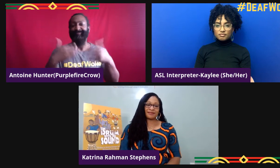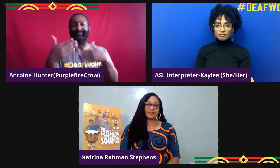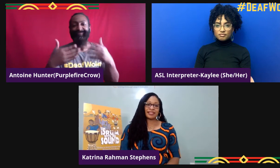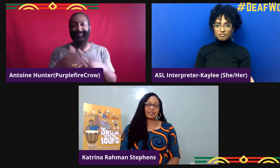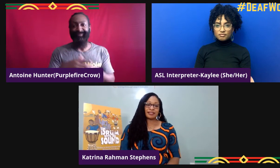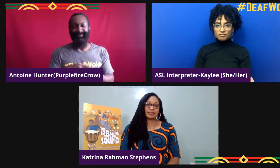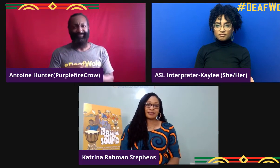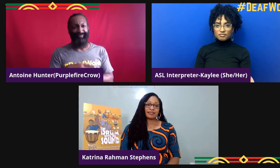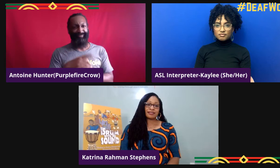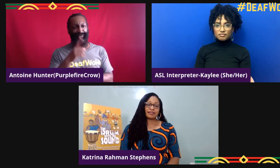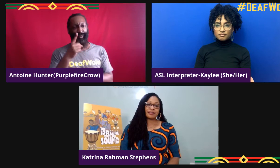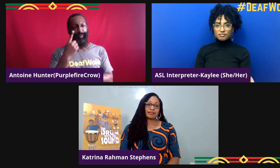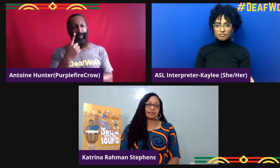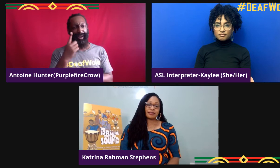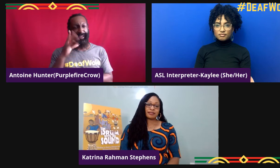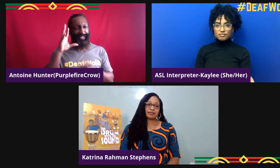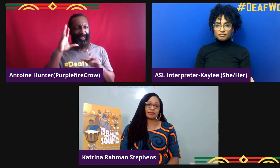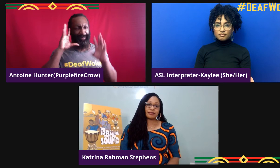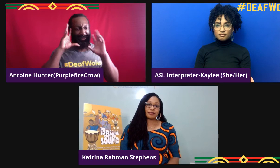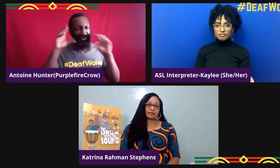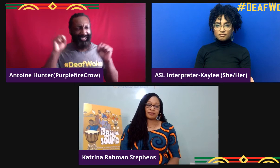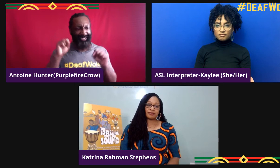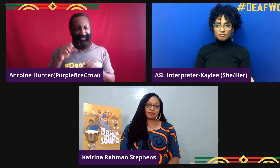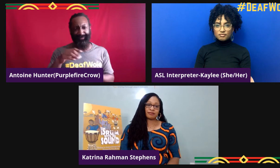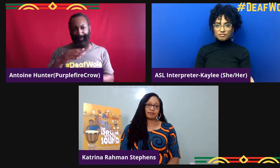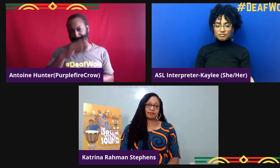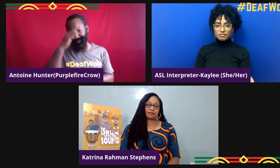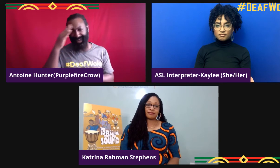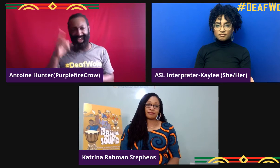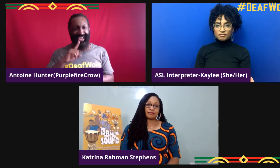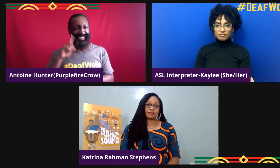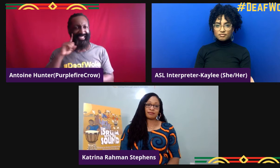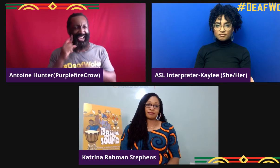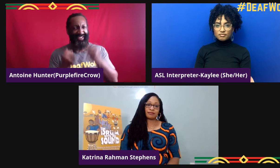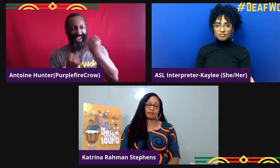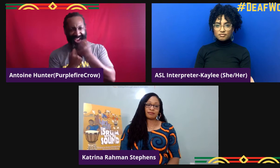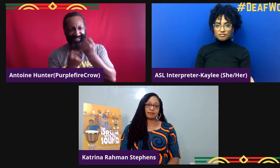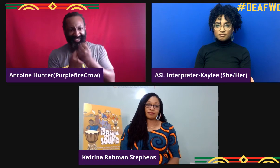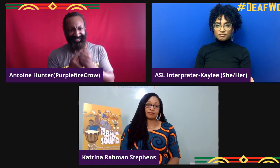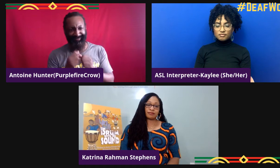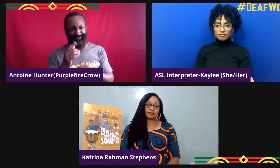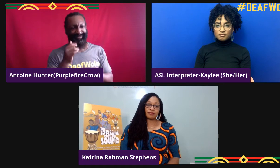I was working, just doing the normal work.